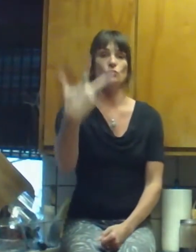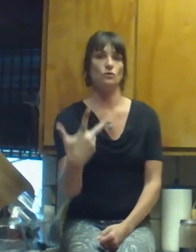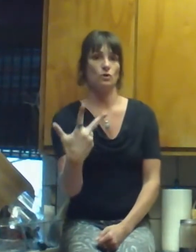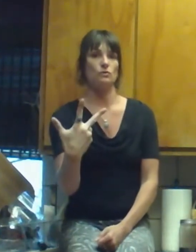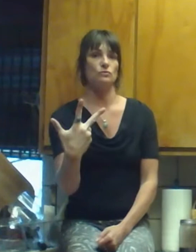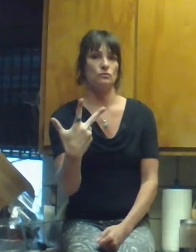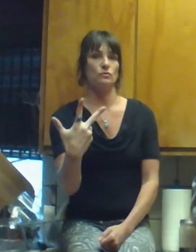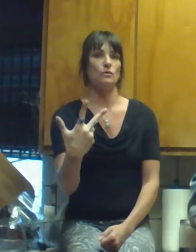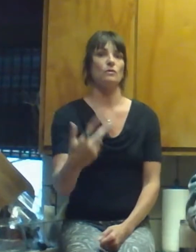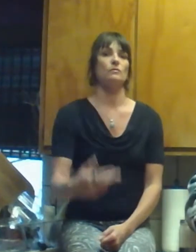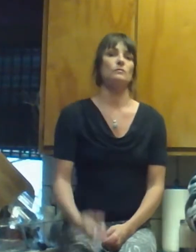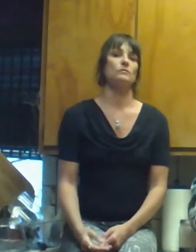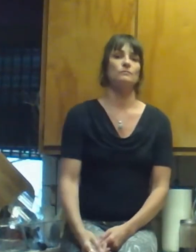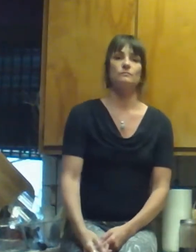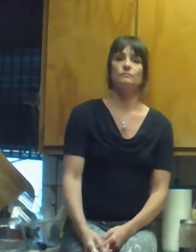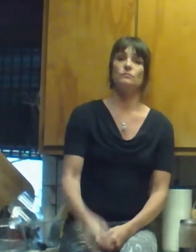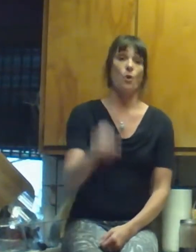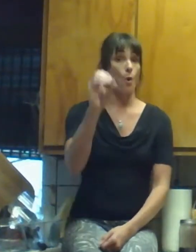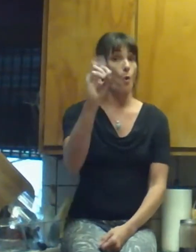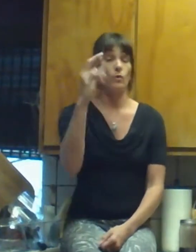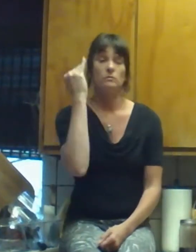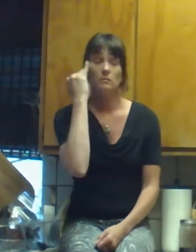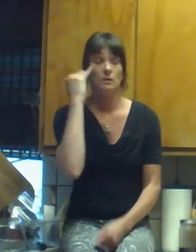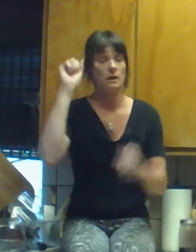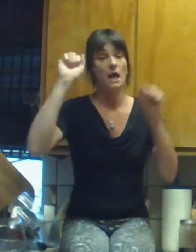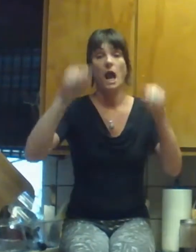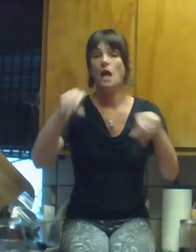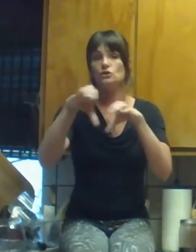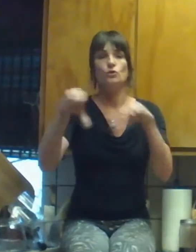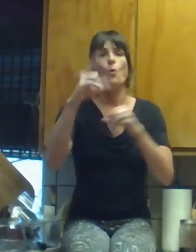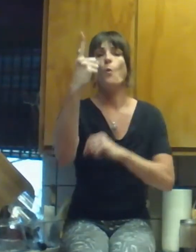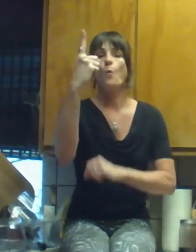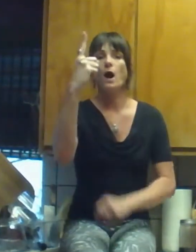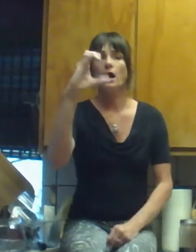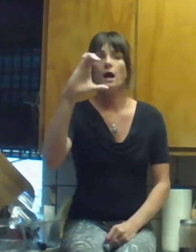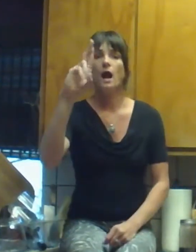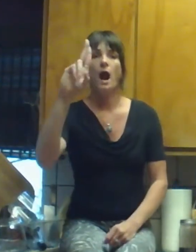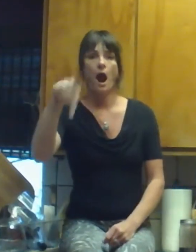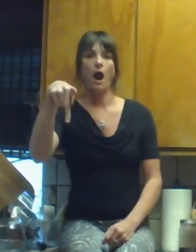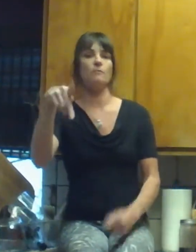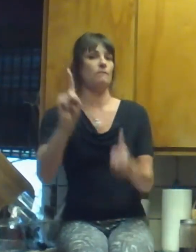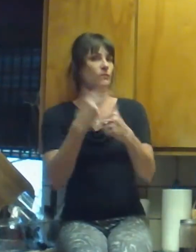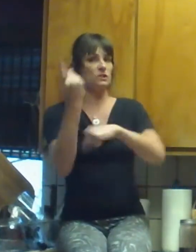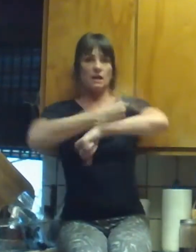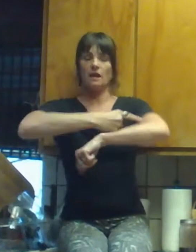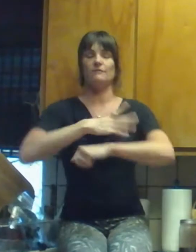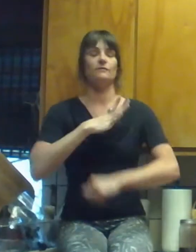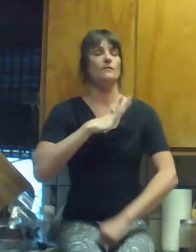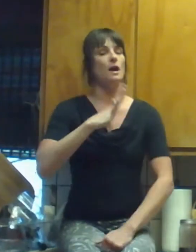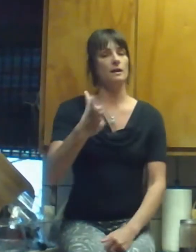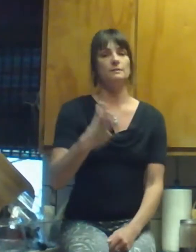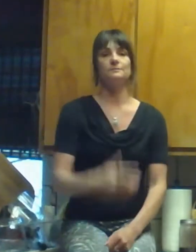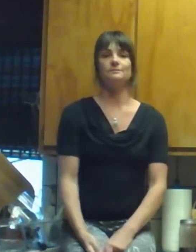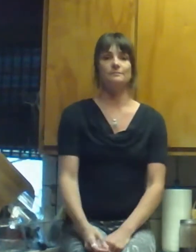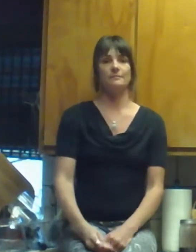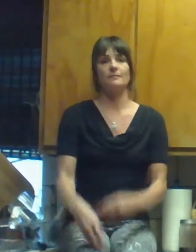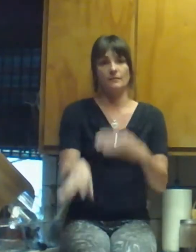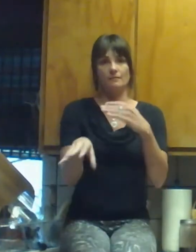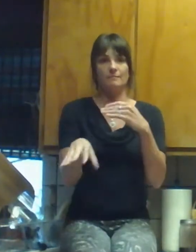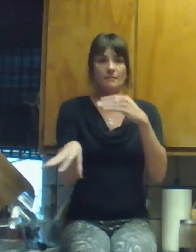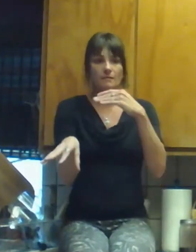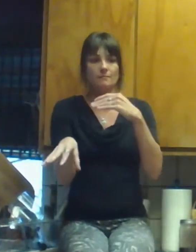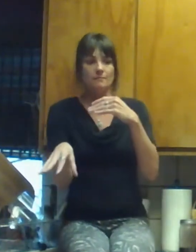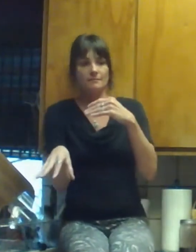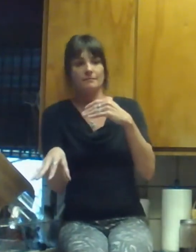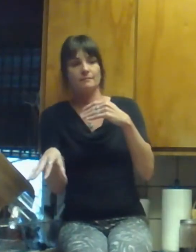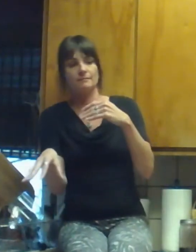Or if you want to just do a whole cup the first time, it doesn't matter. It's fine. Alright, so I add more flour, a little bit more starter